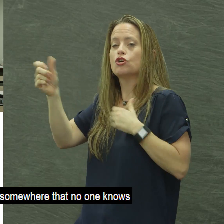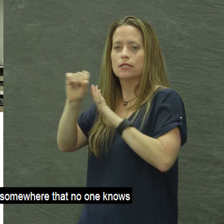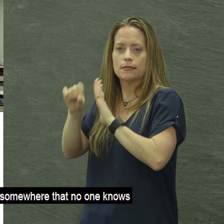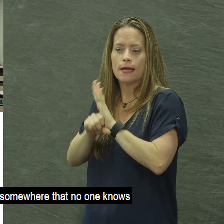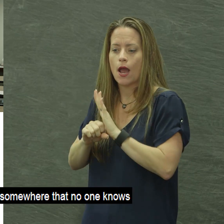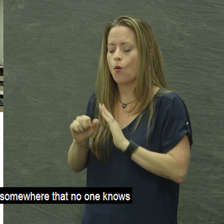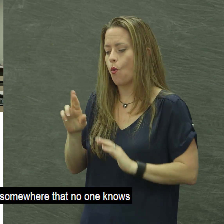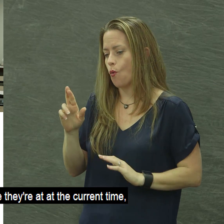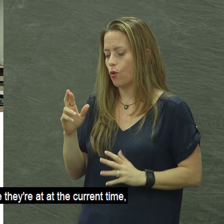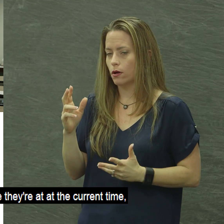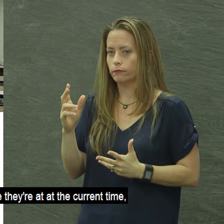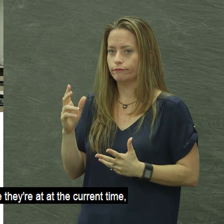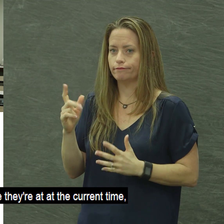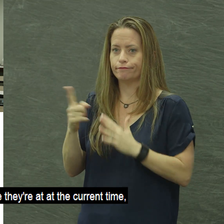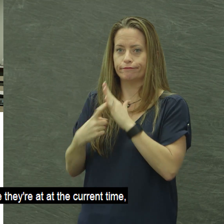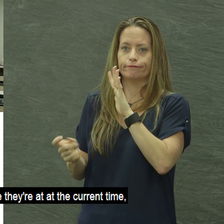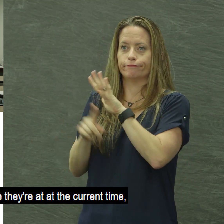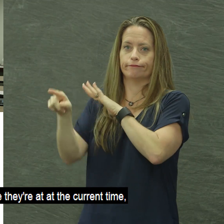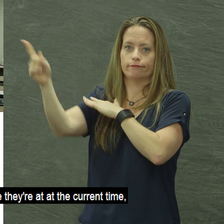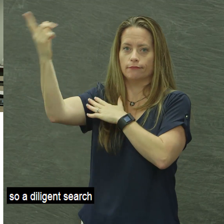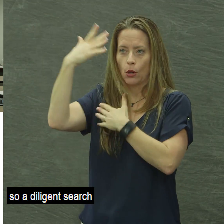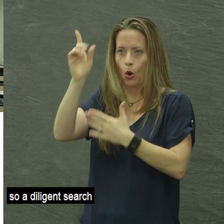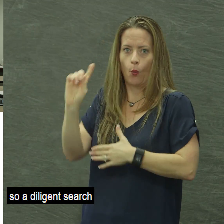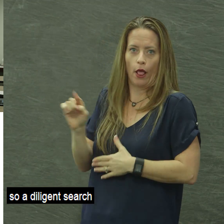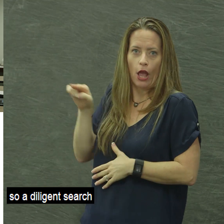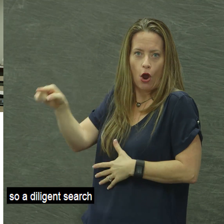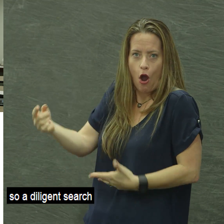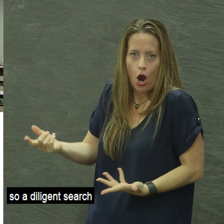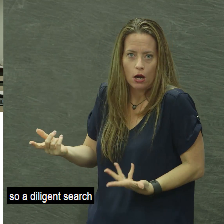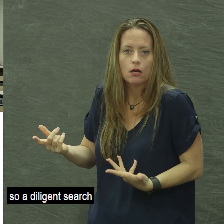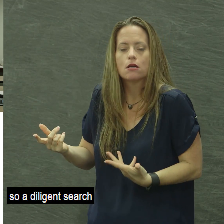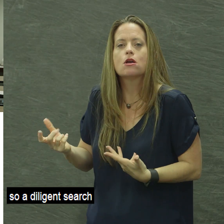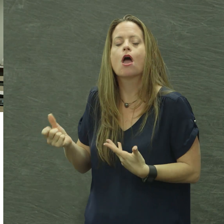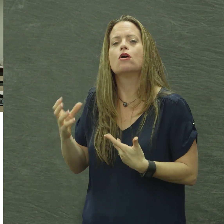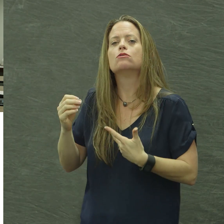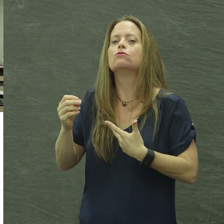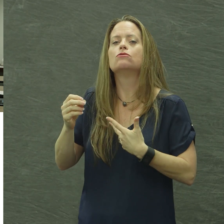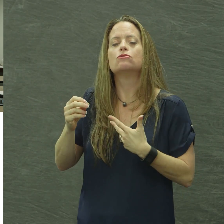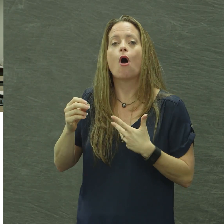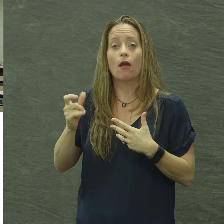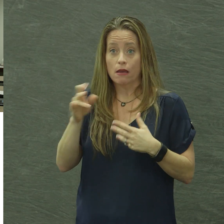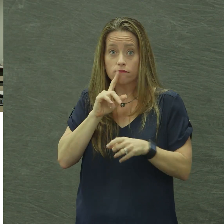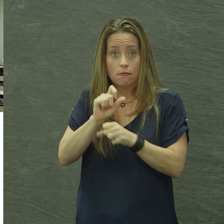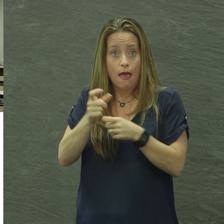live somewhere that no one knows where they're at the current time. So a diligent search